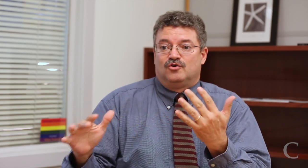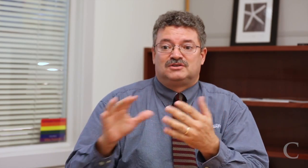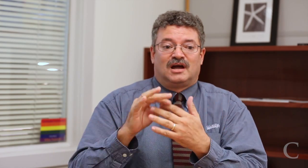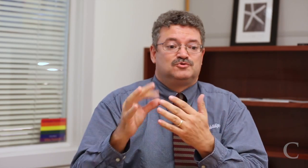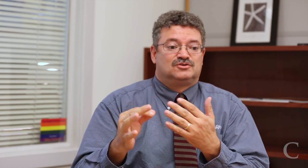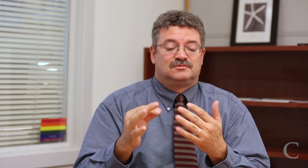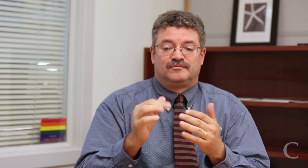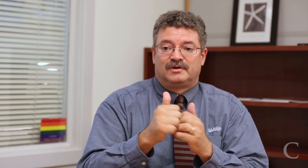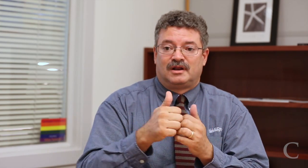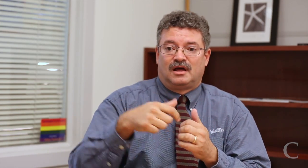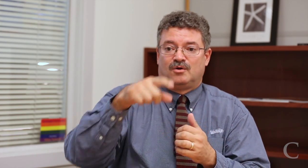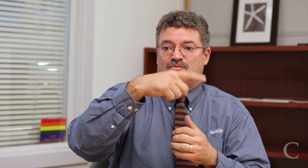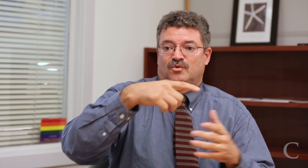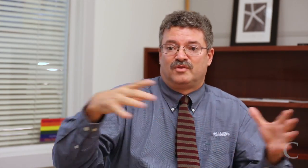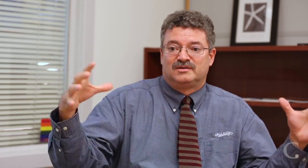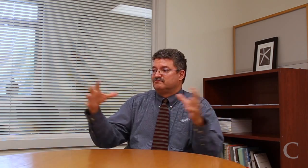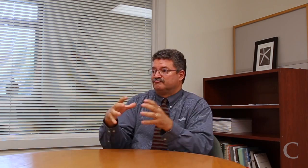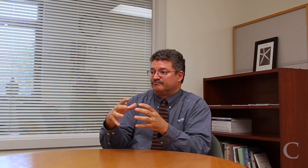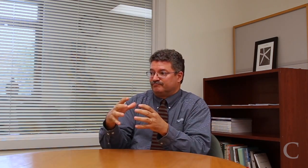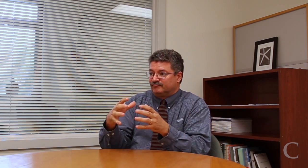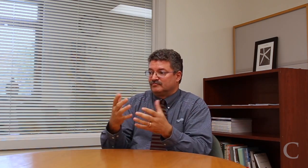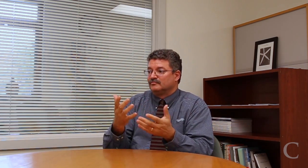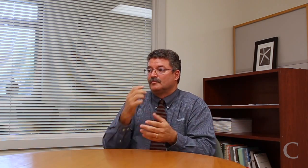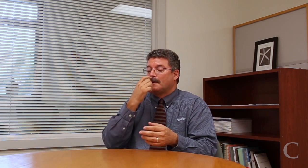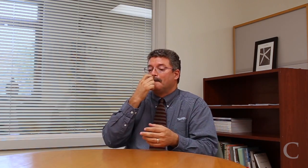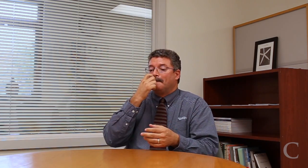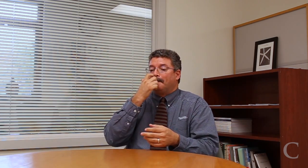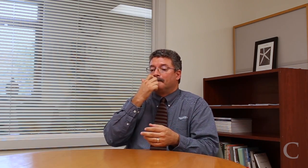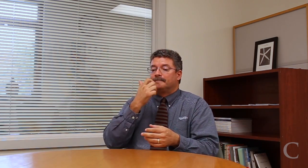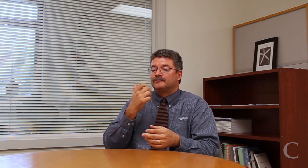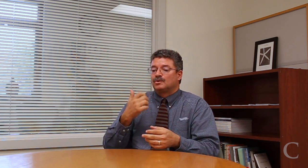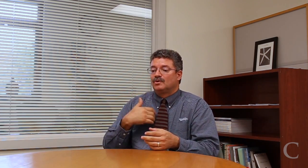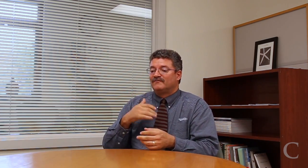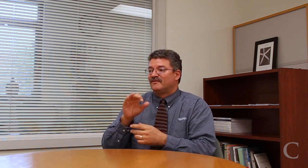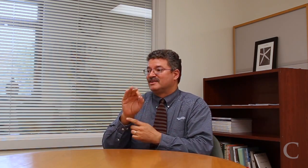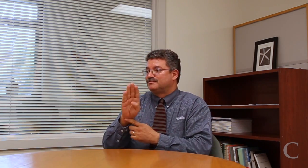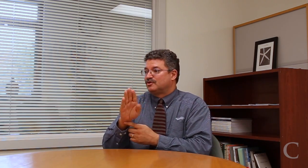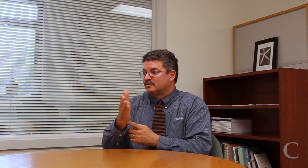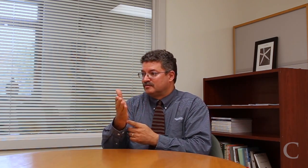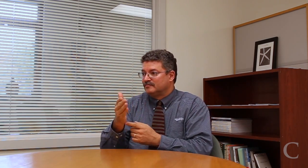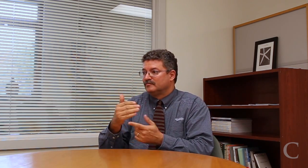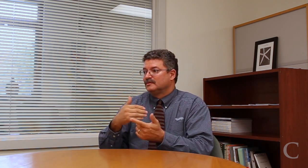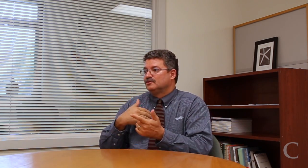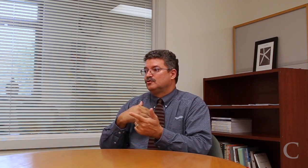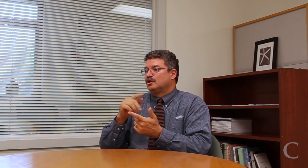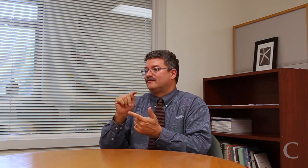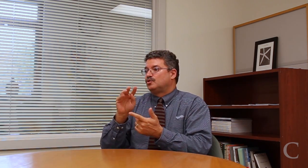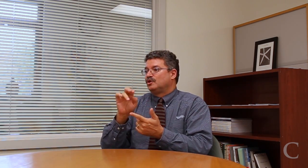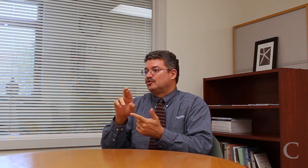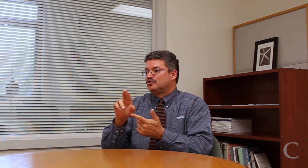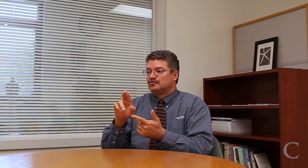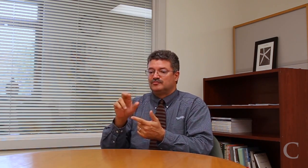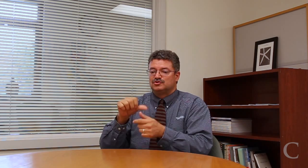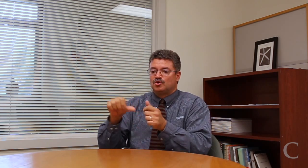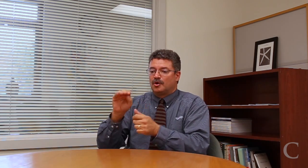Right now we have a variety of options on how students get together and socialize. They also have Twitter and